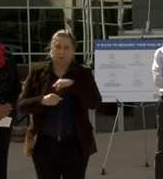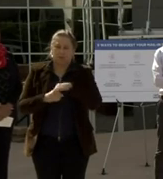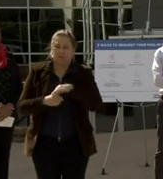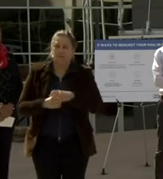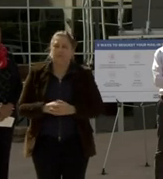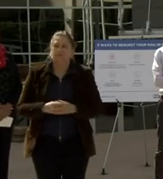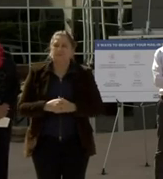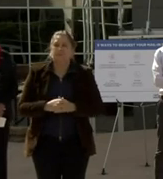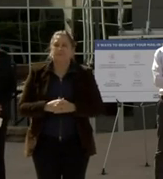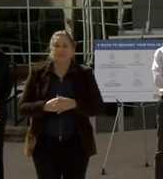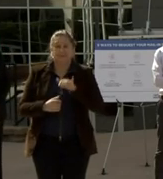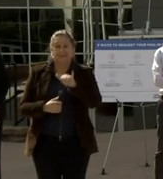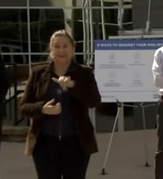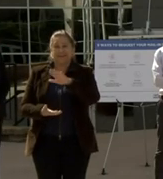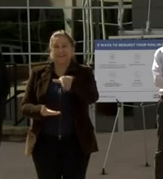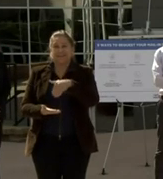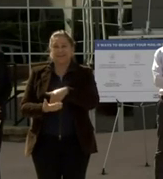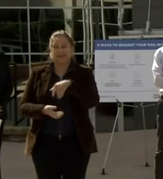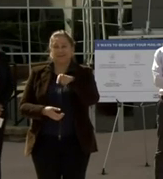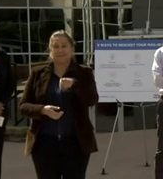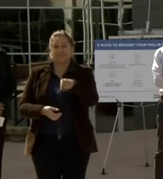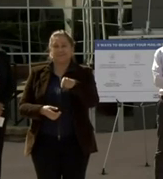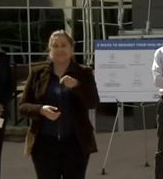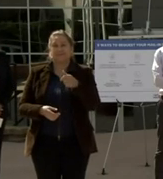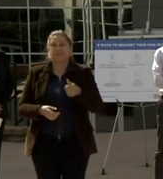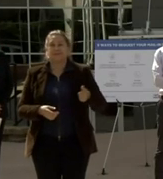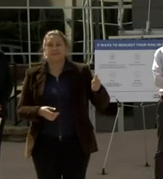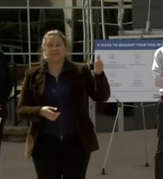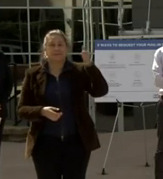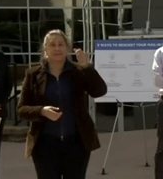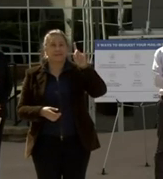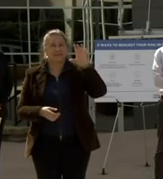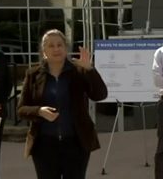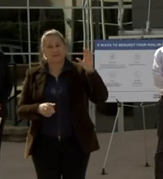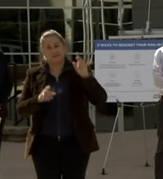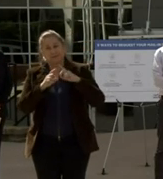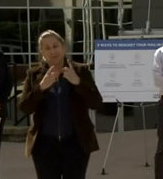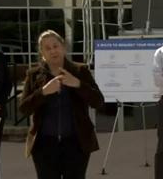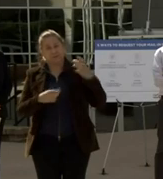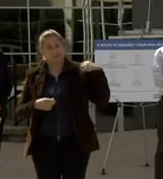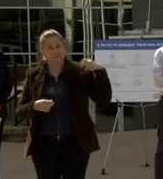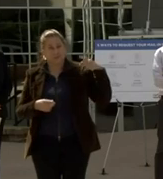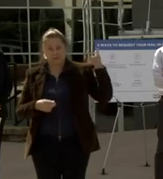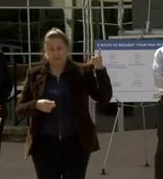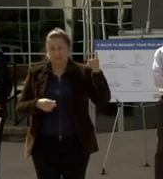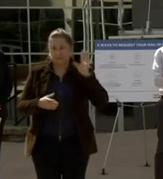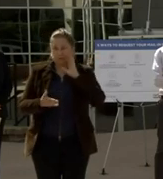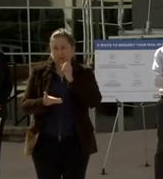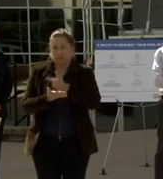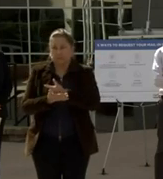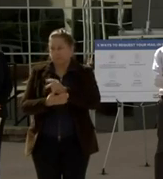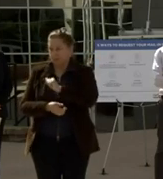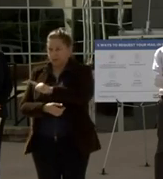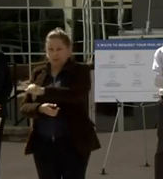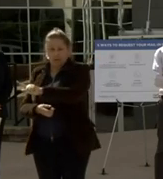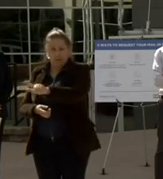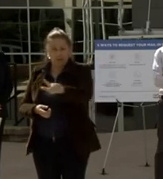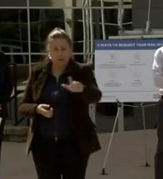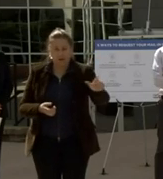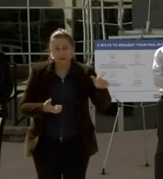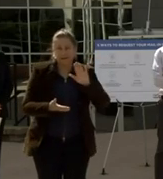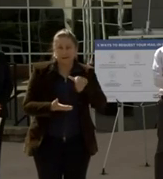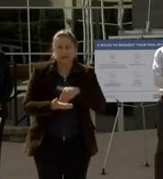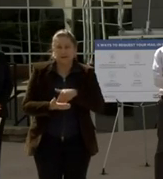for use by the D.C. Department of Health. All the CDC guidelines for social distancing and disinfecting